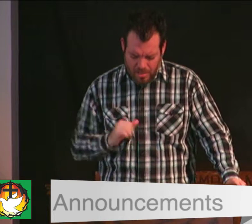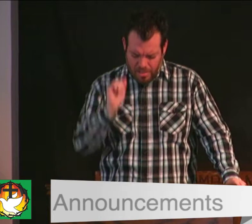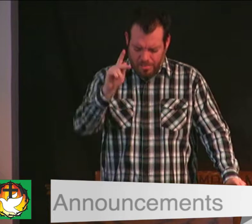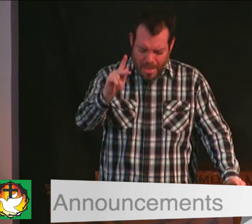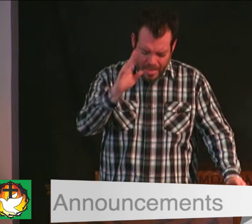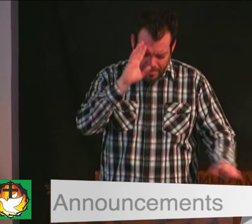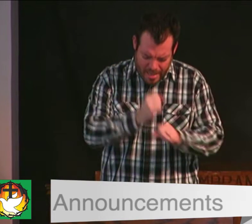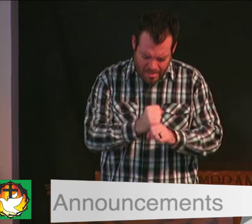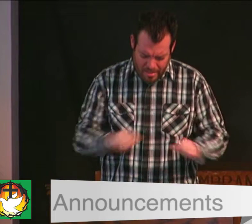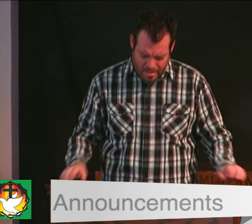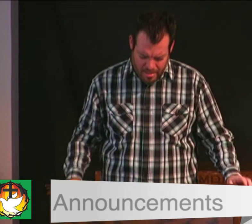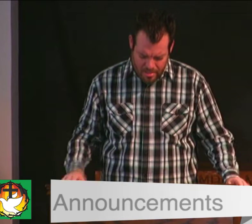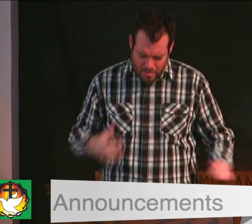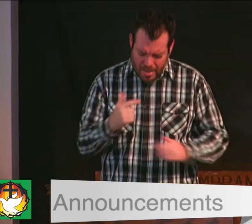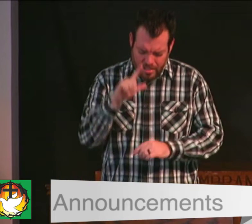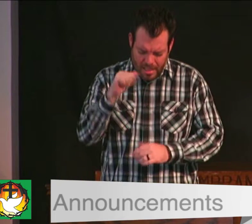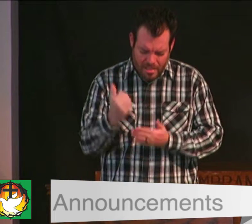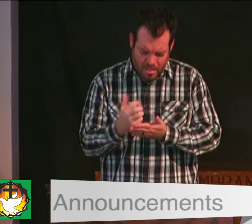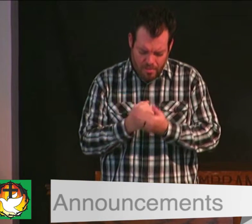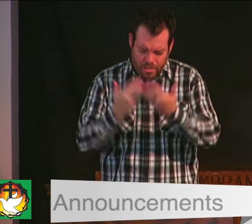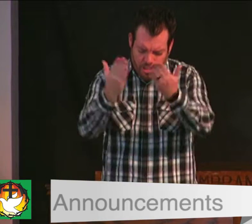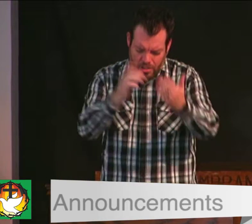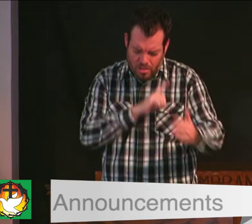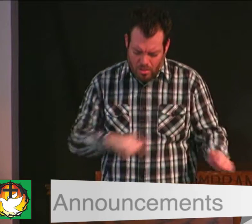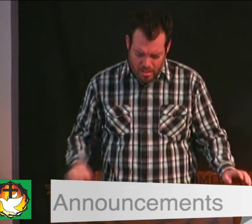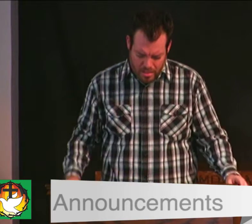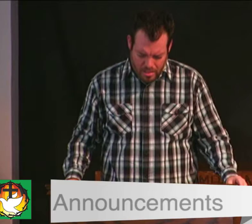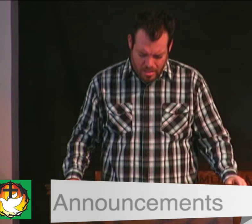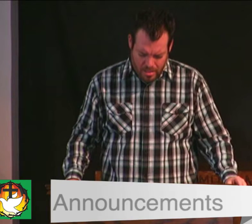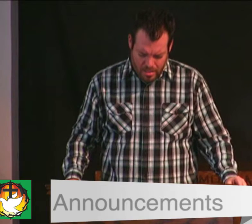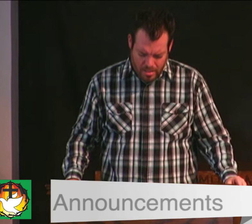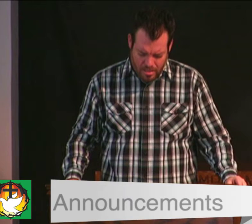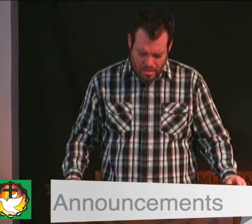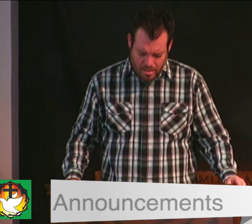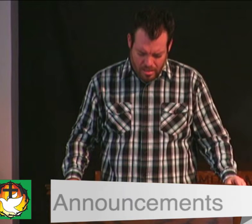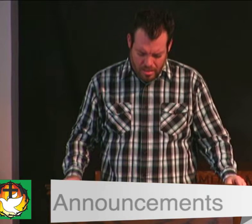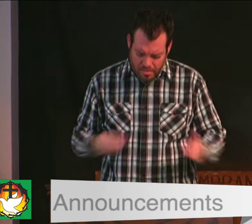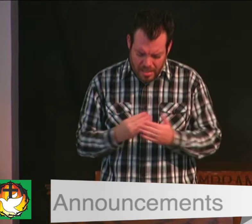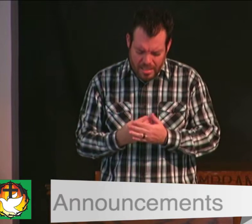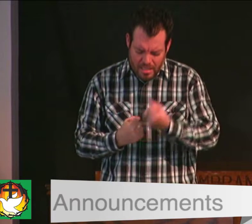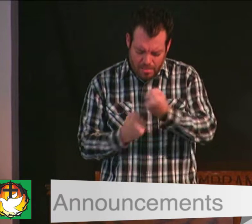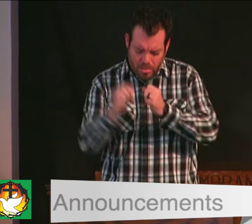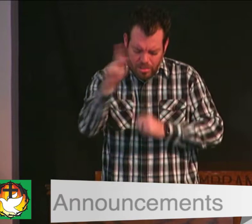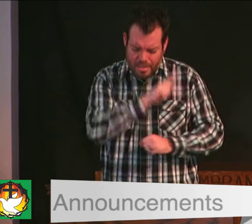turned back in faith. We paid our tithes and offerings to you, Lord. This money supports your